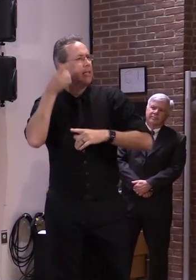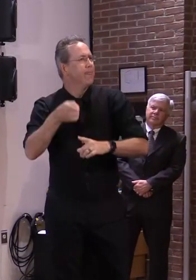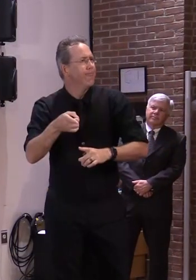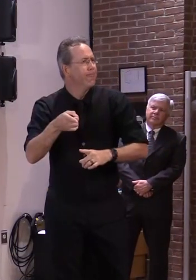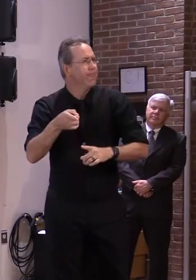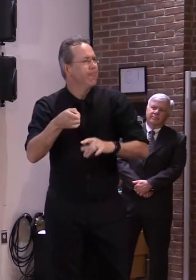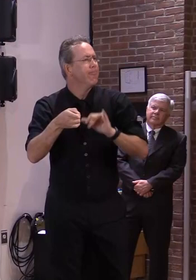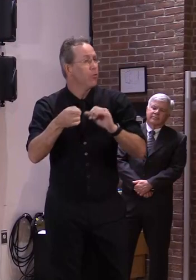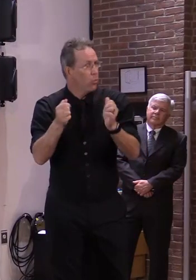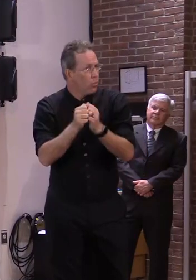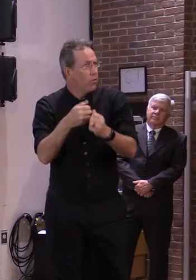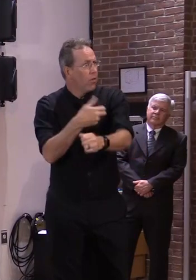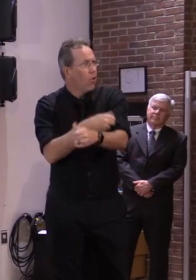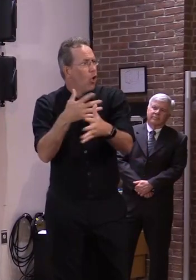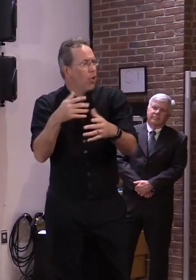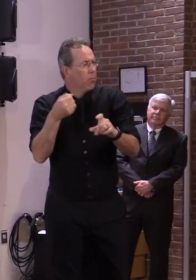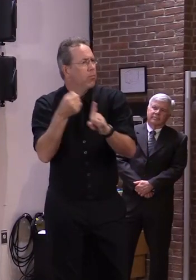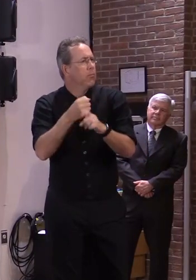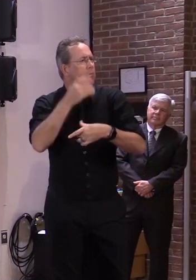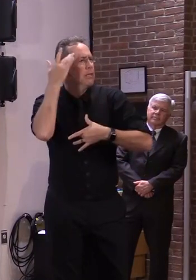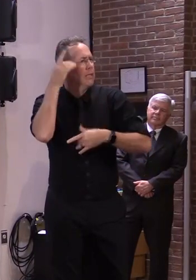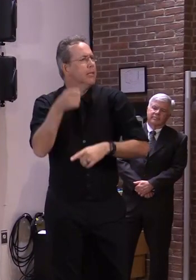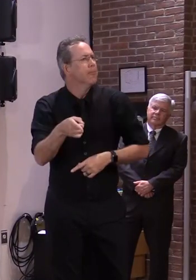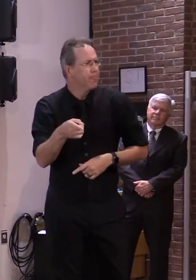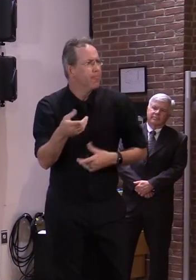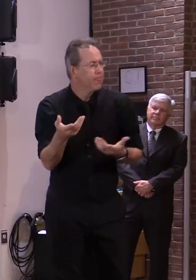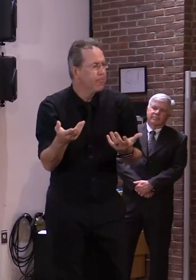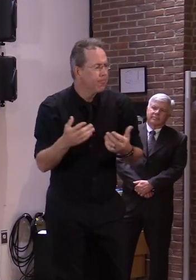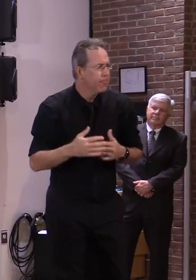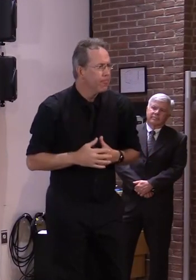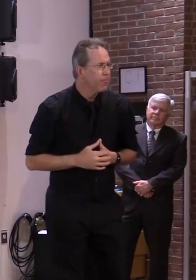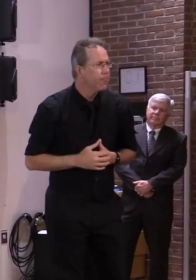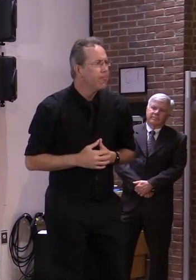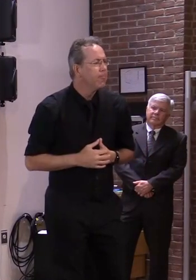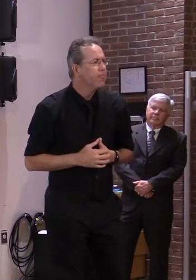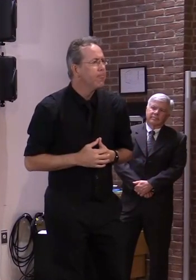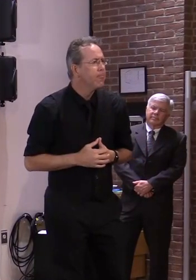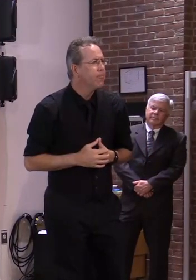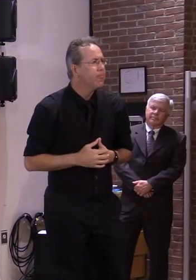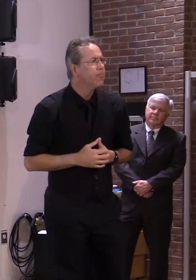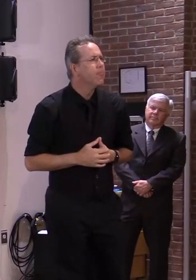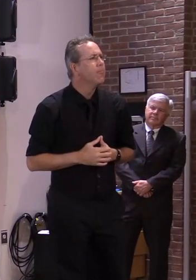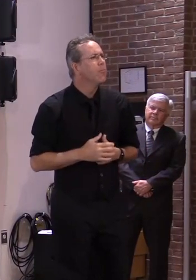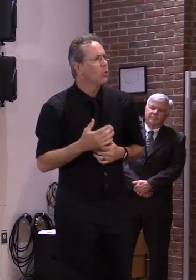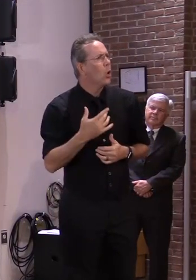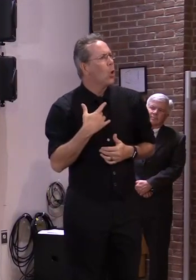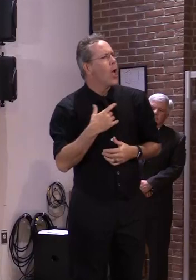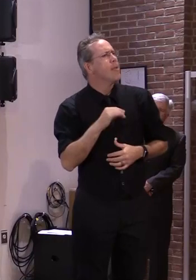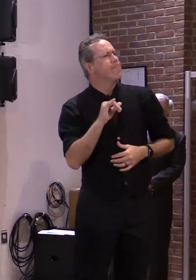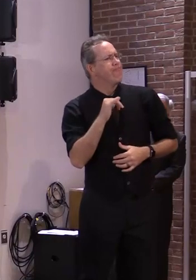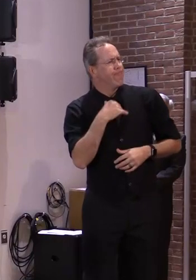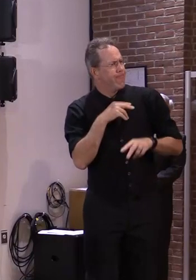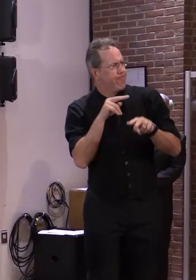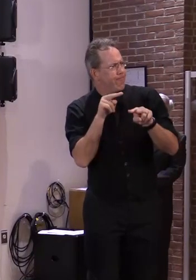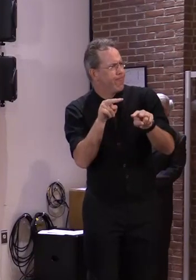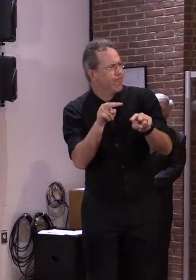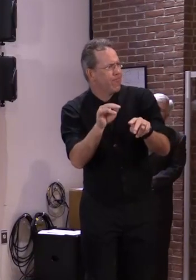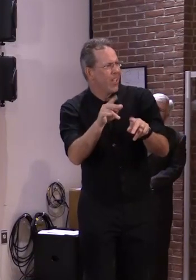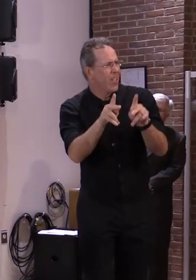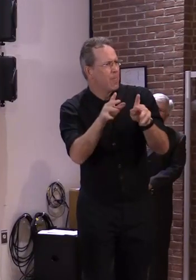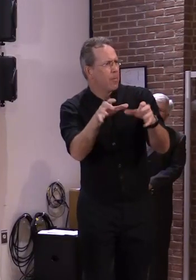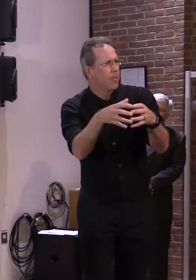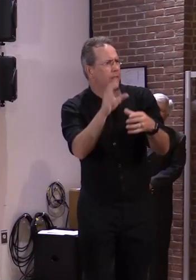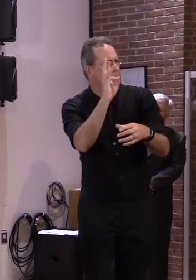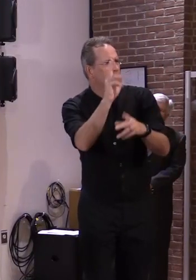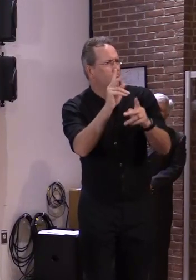we have better track of that data. It's a little harder for me to give you a full assessment on the hospital,